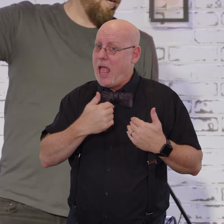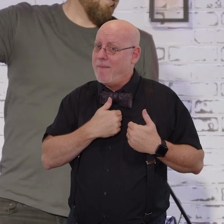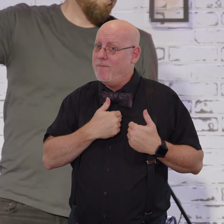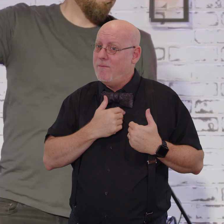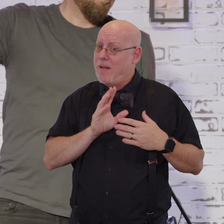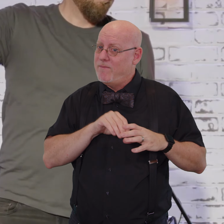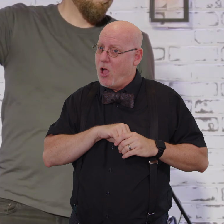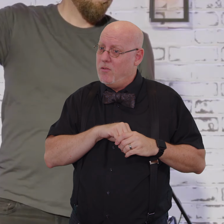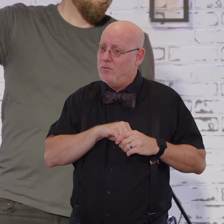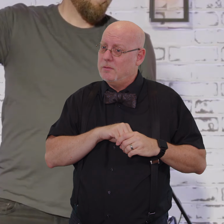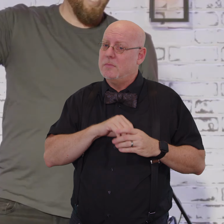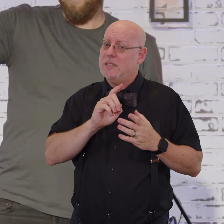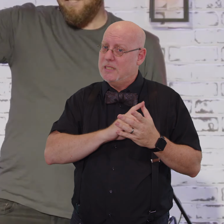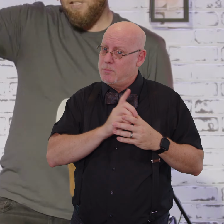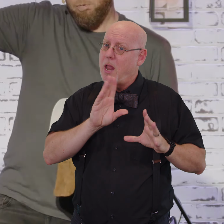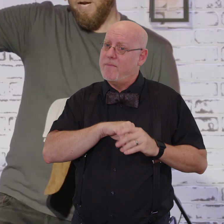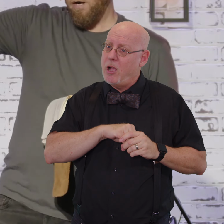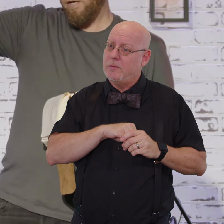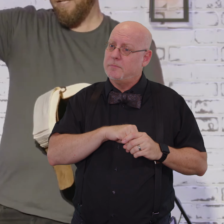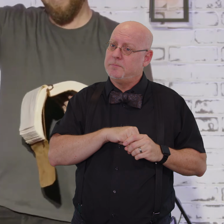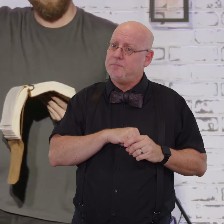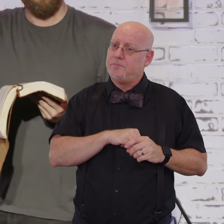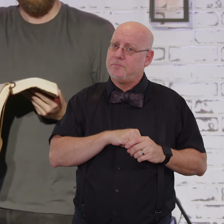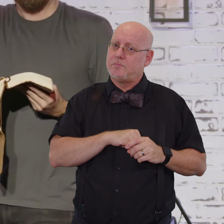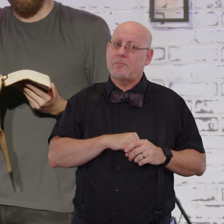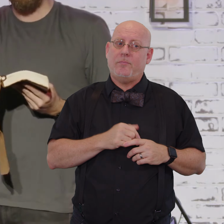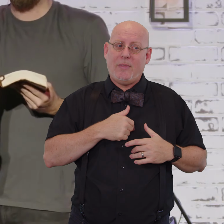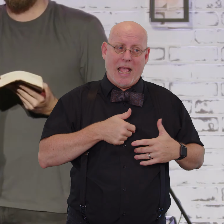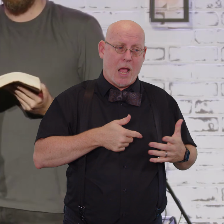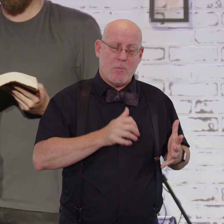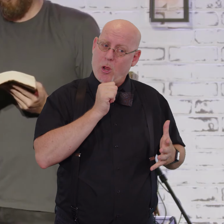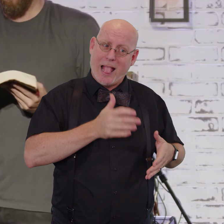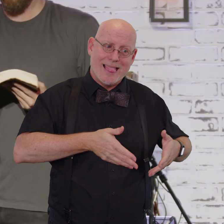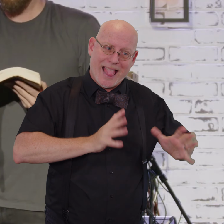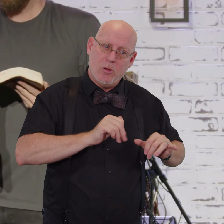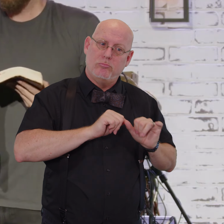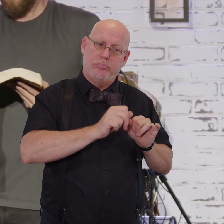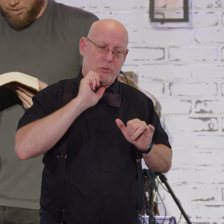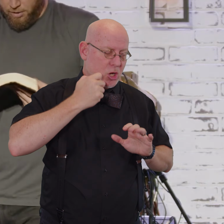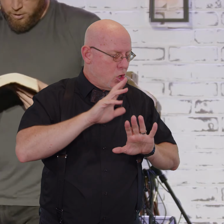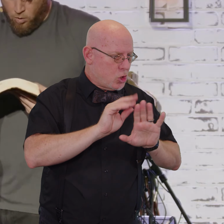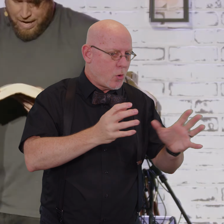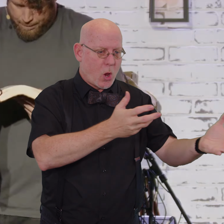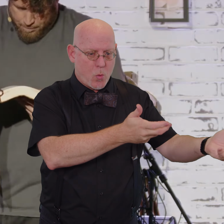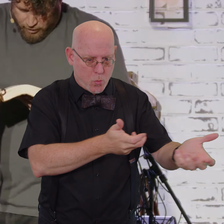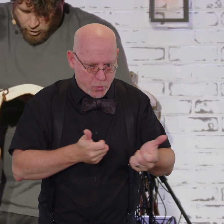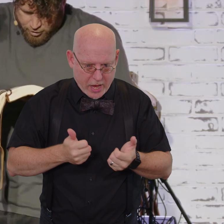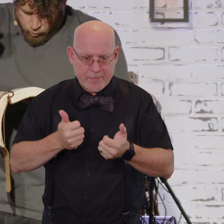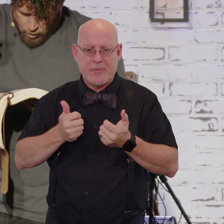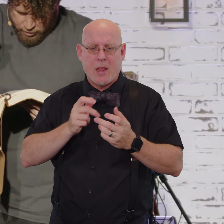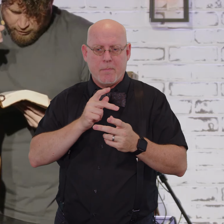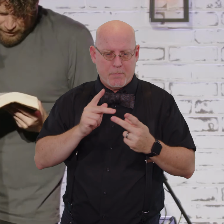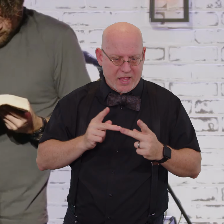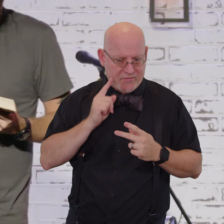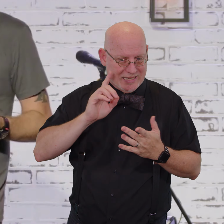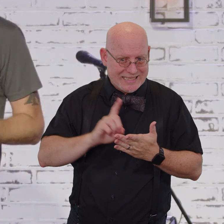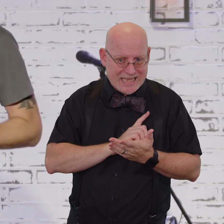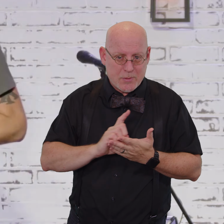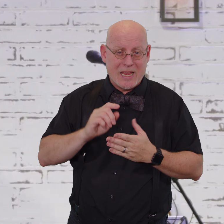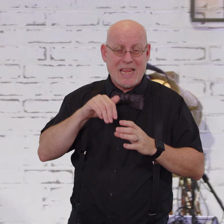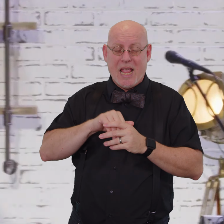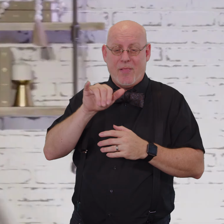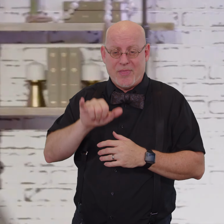disciplinary okay it's disciplinary he's not just gonna keep letting you be a whore no I'm gonna bring her into the wilderness the place